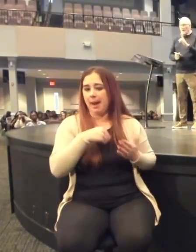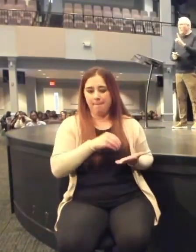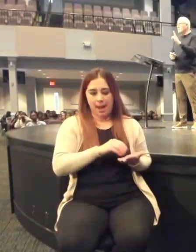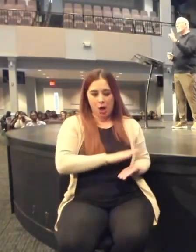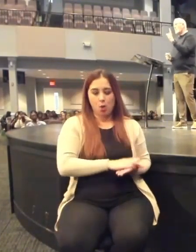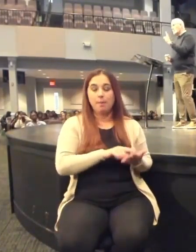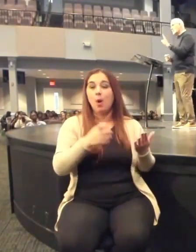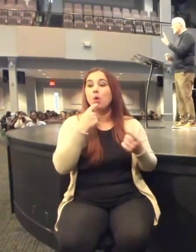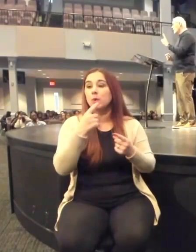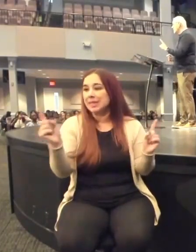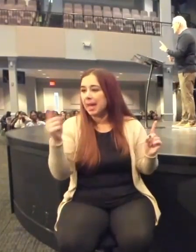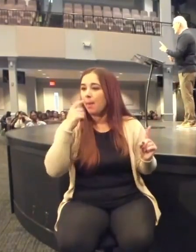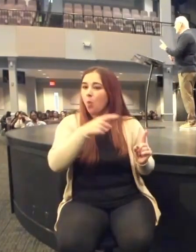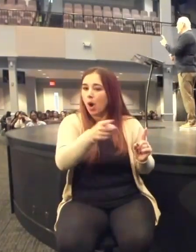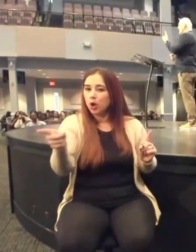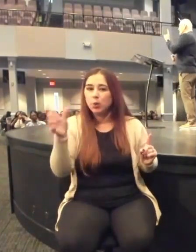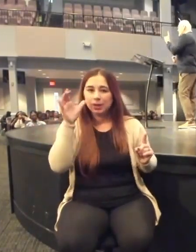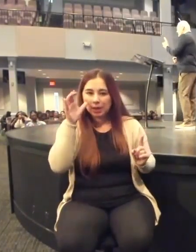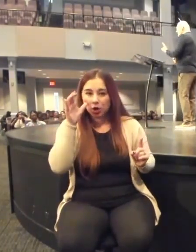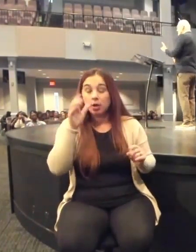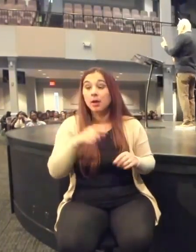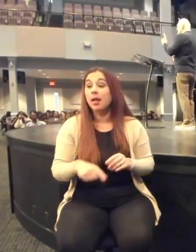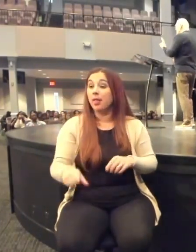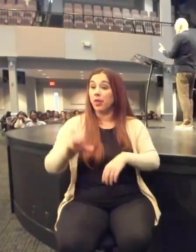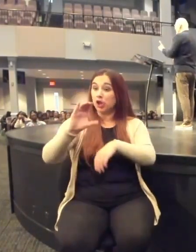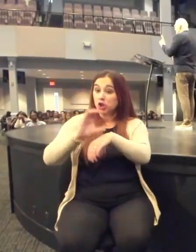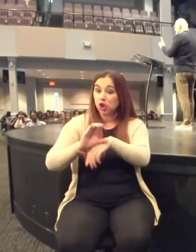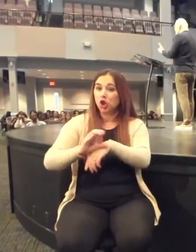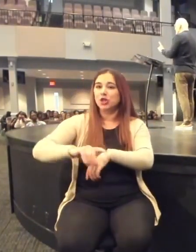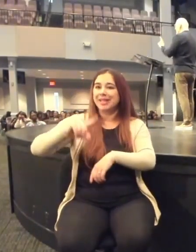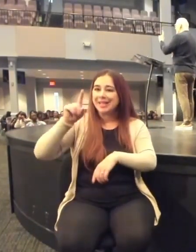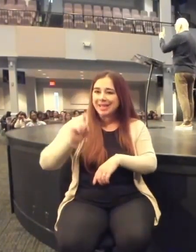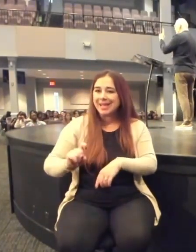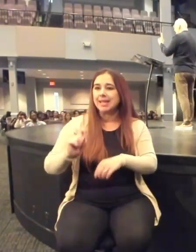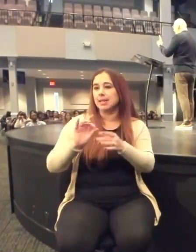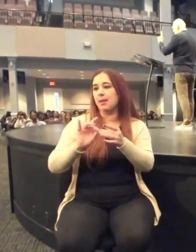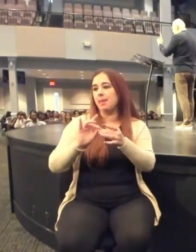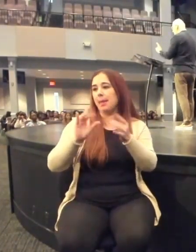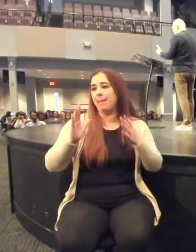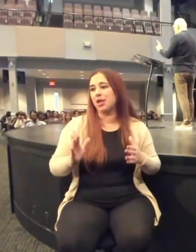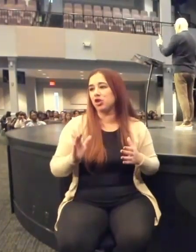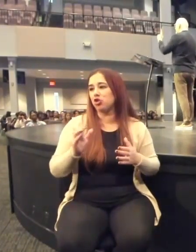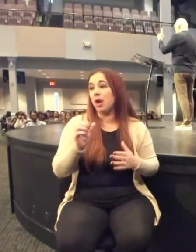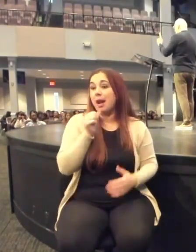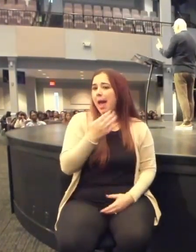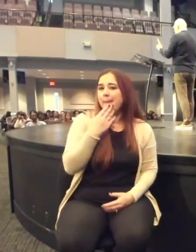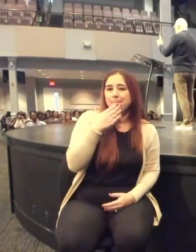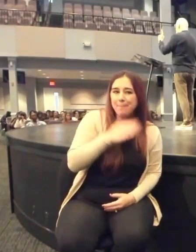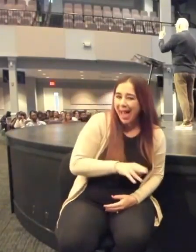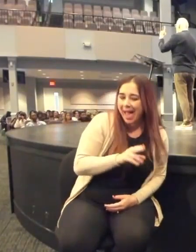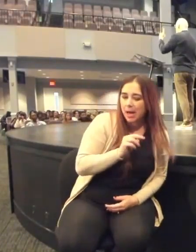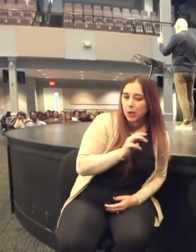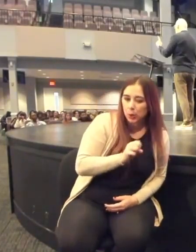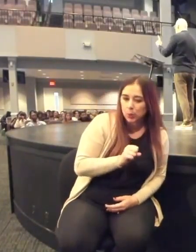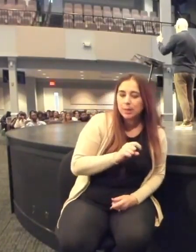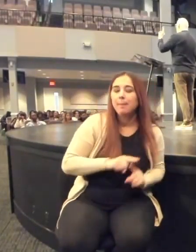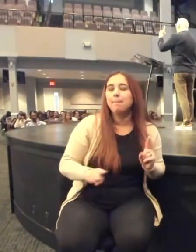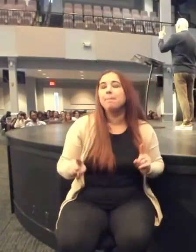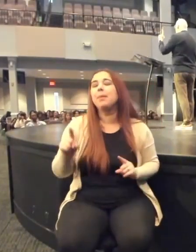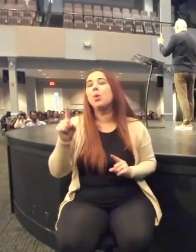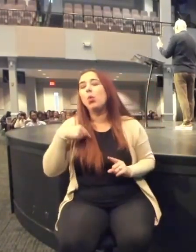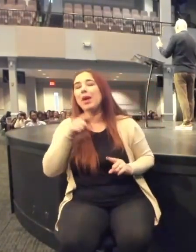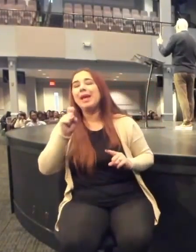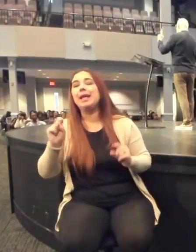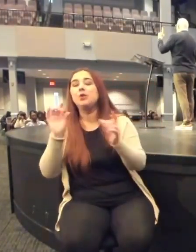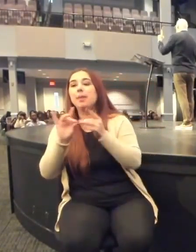want to say it because I want you to hear it today. The church needs to be a messenger, not of bad news. The church needs to be the messenger